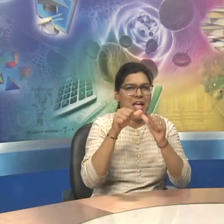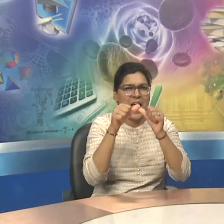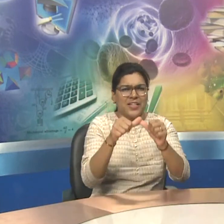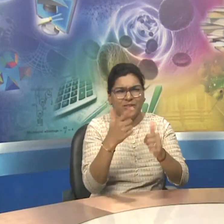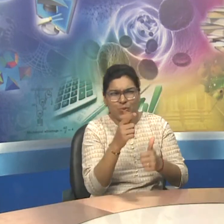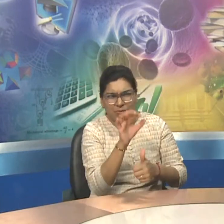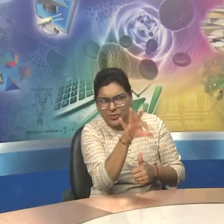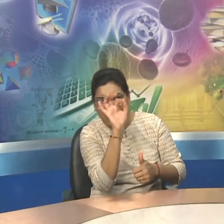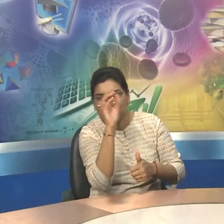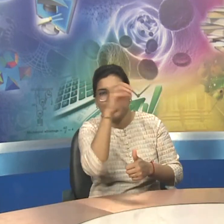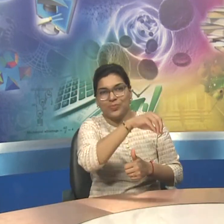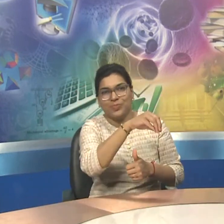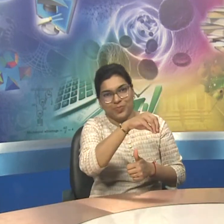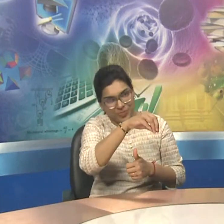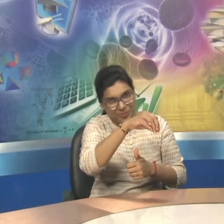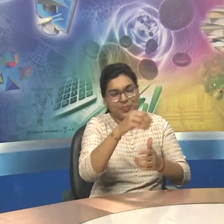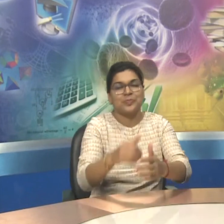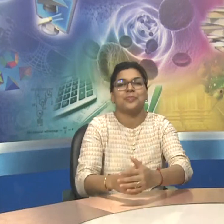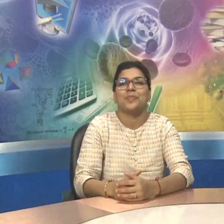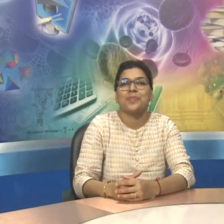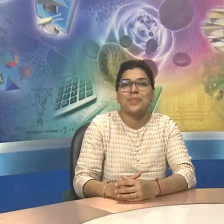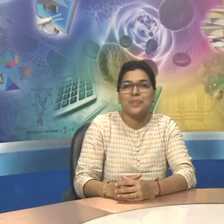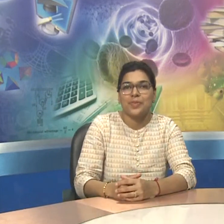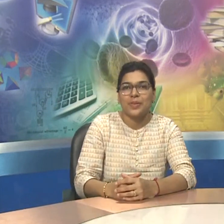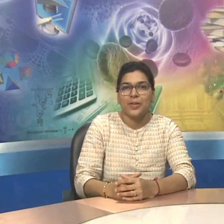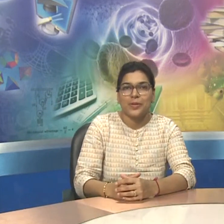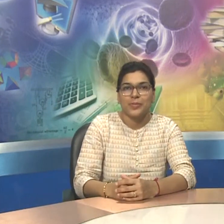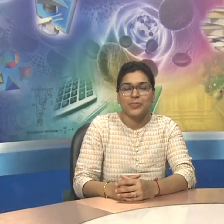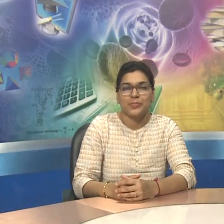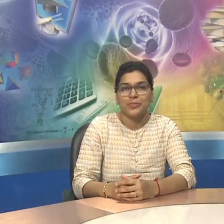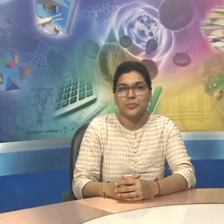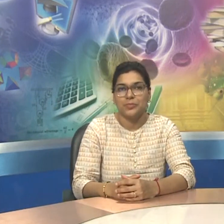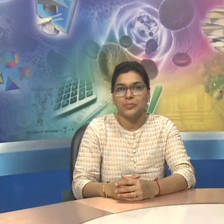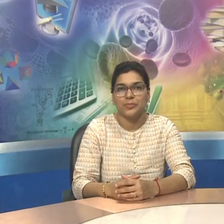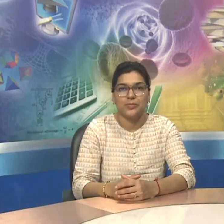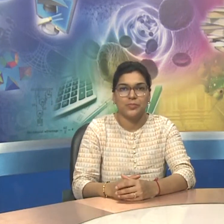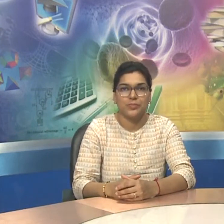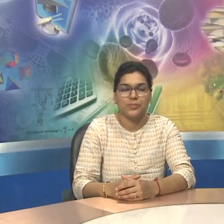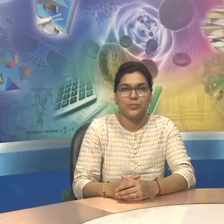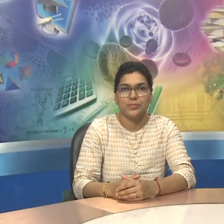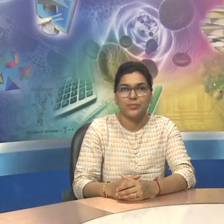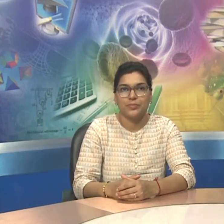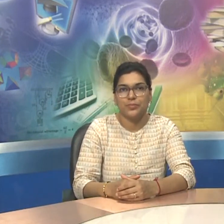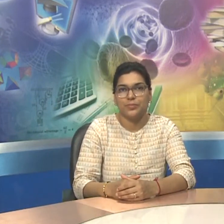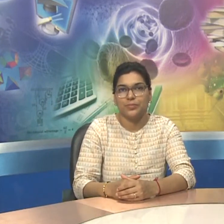in the blank you have to choose the right word given in the brackets in the blue color.